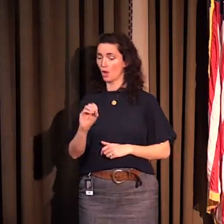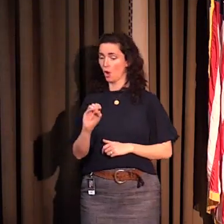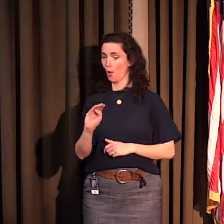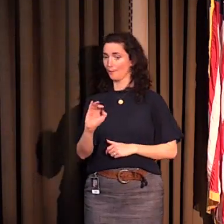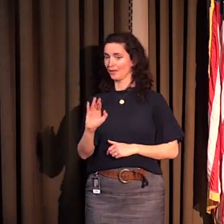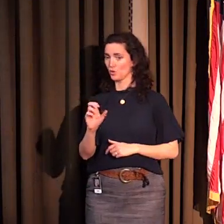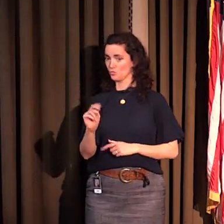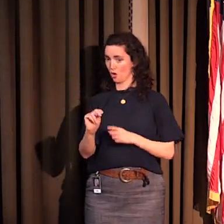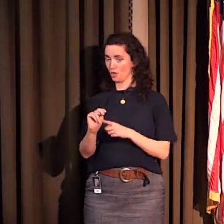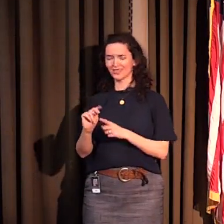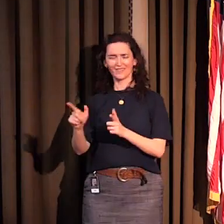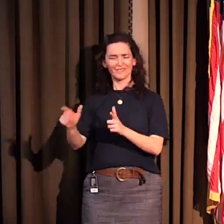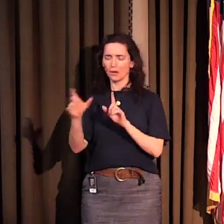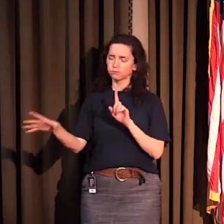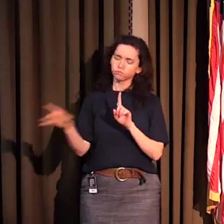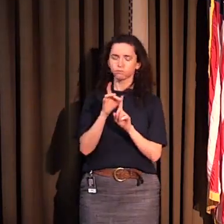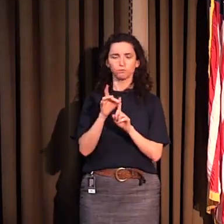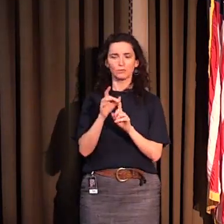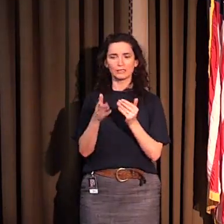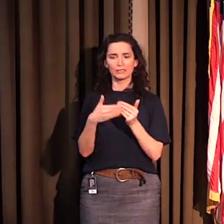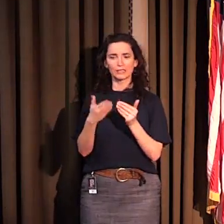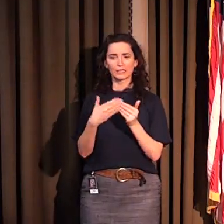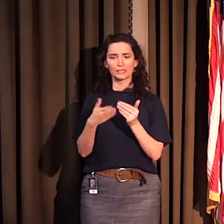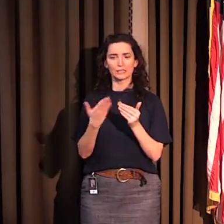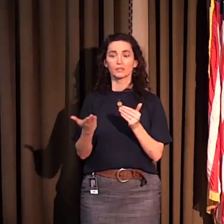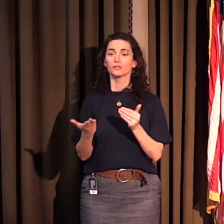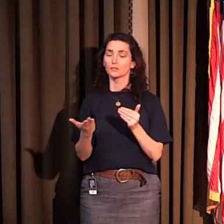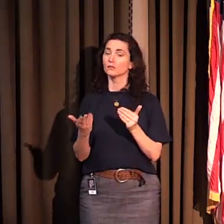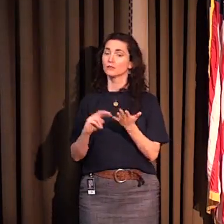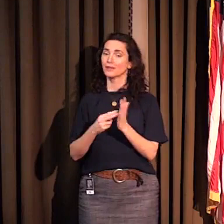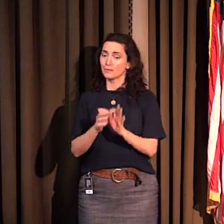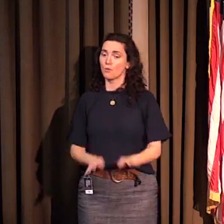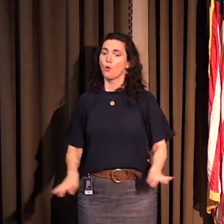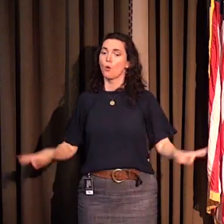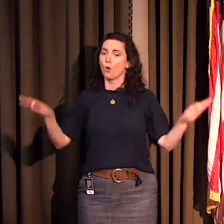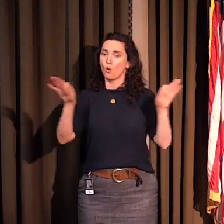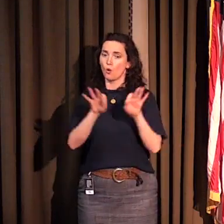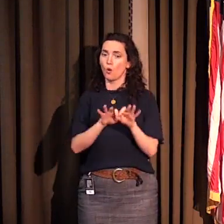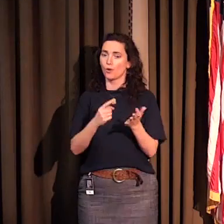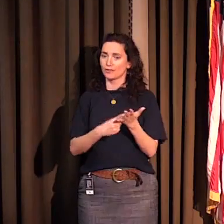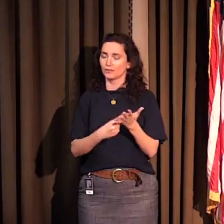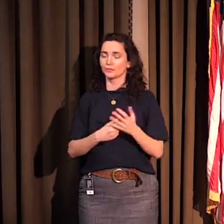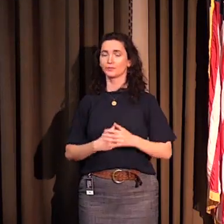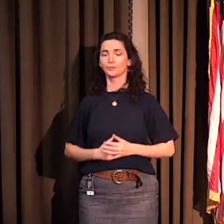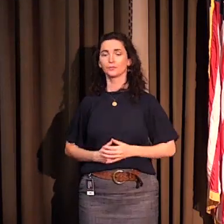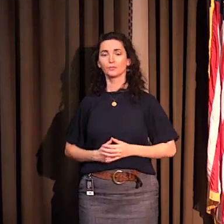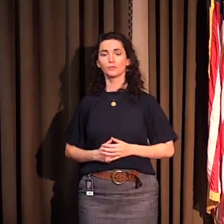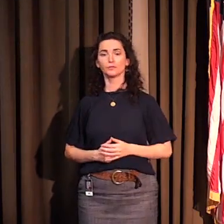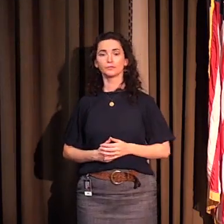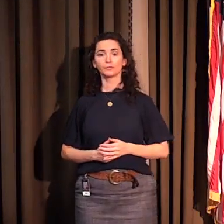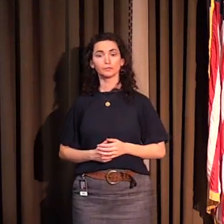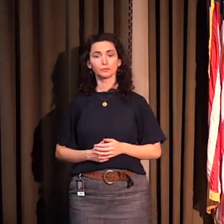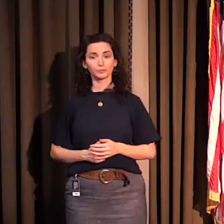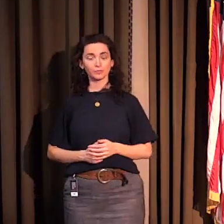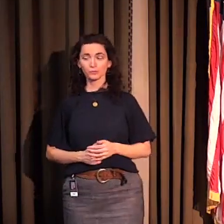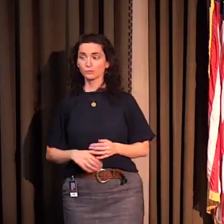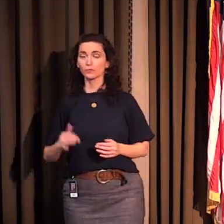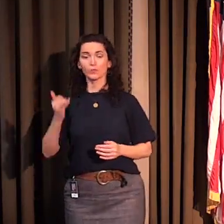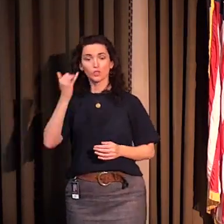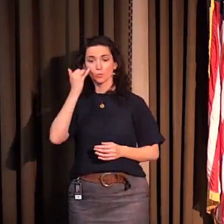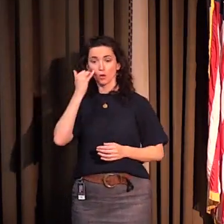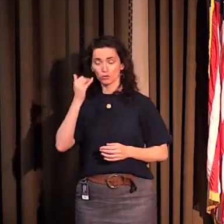how transmissible it is, I think it's a little bit more important to talk about these issues. If you're going to be around other people that are not